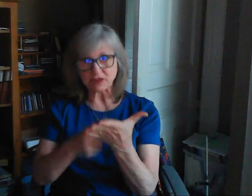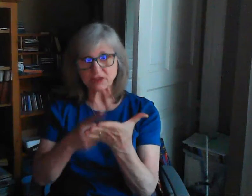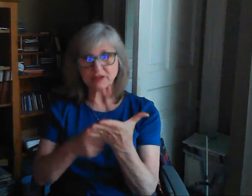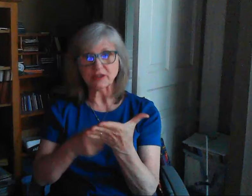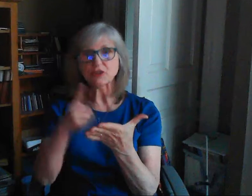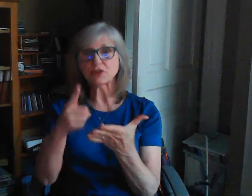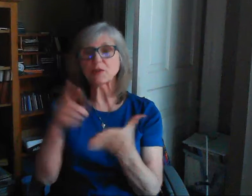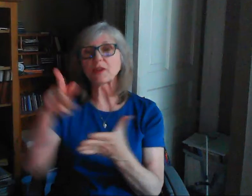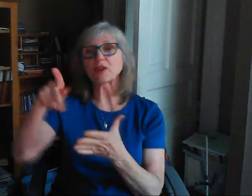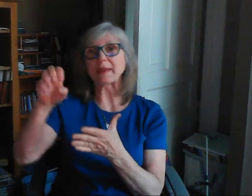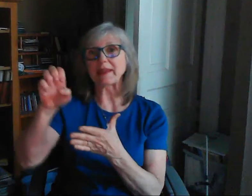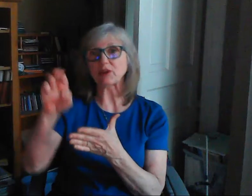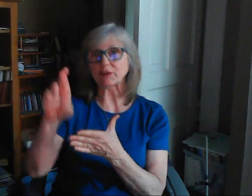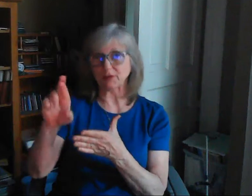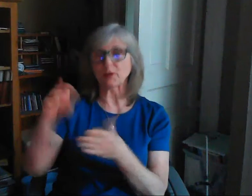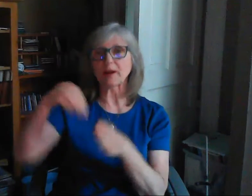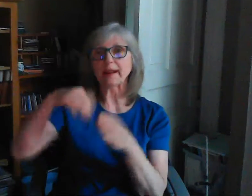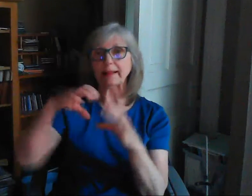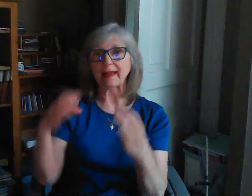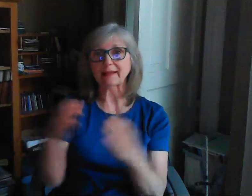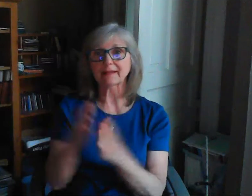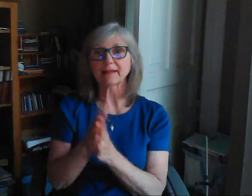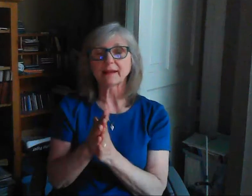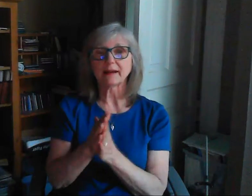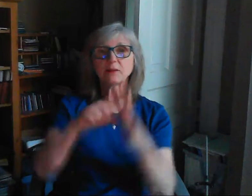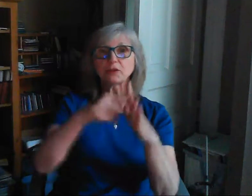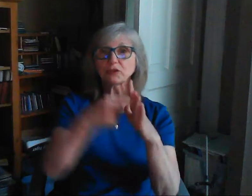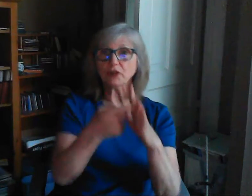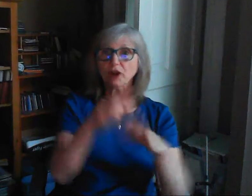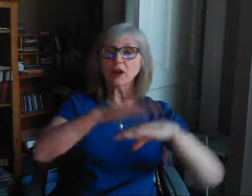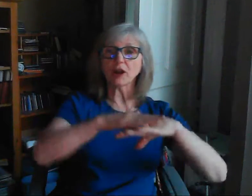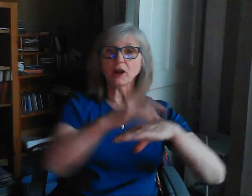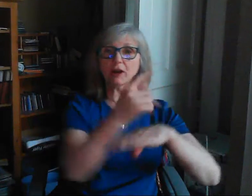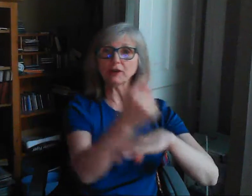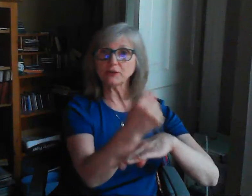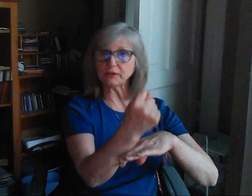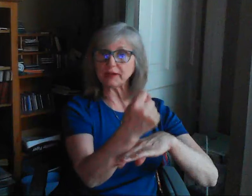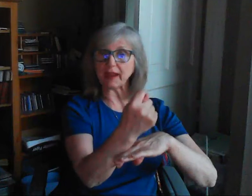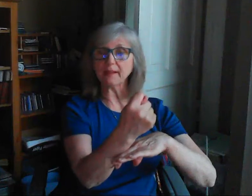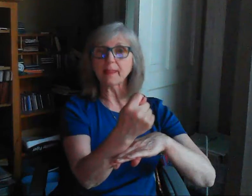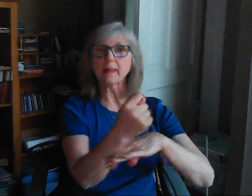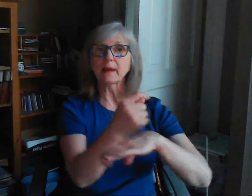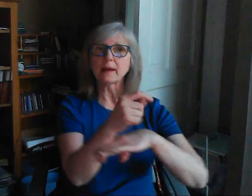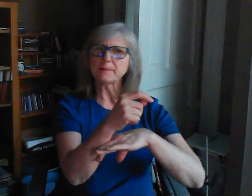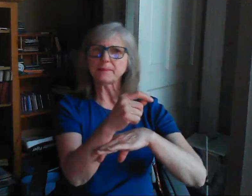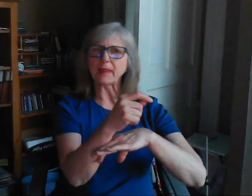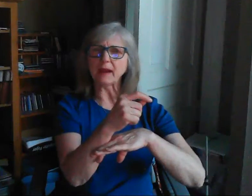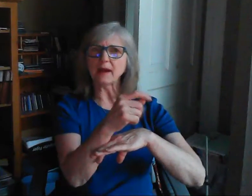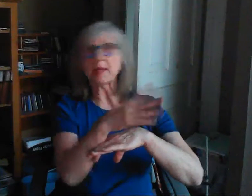discussion that you do with your peers who are in class. You start on Tuesday, and